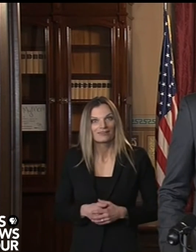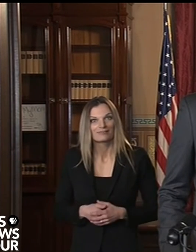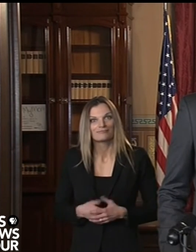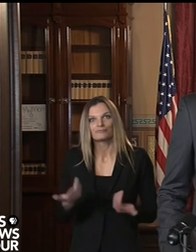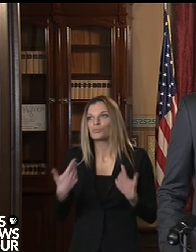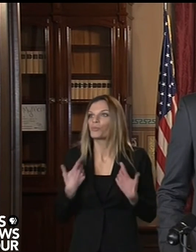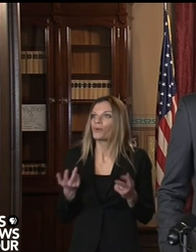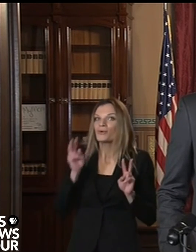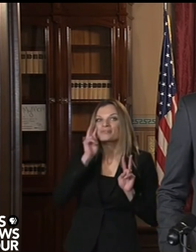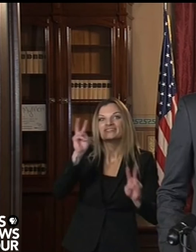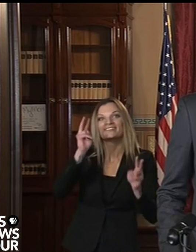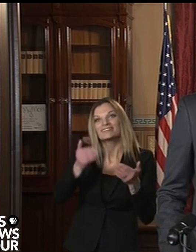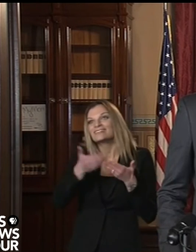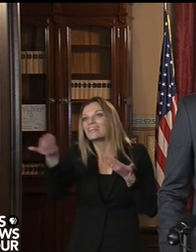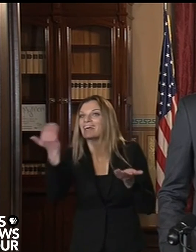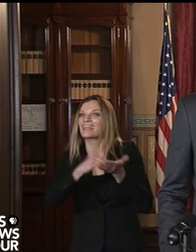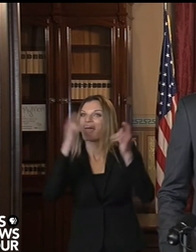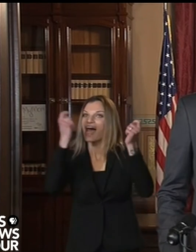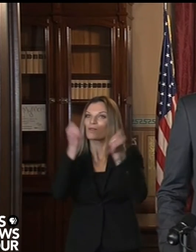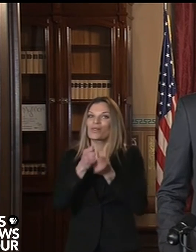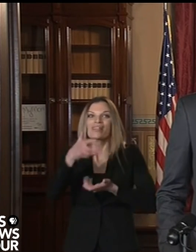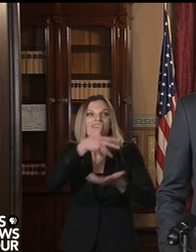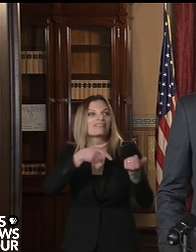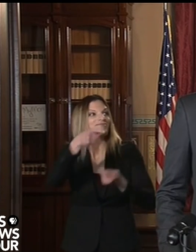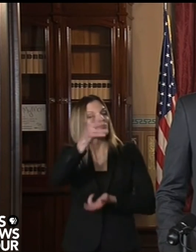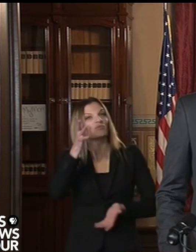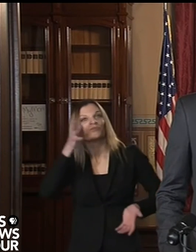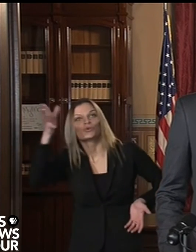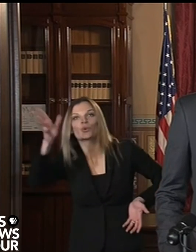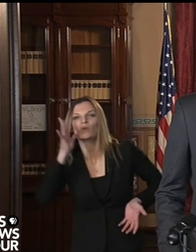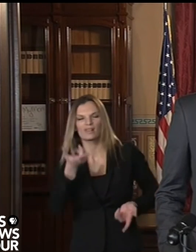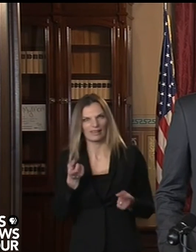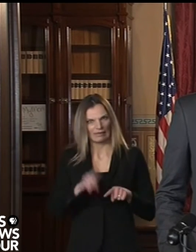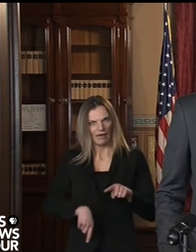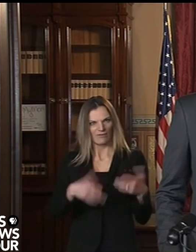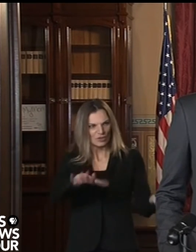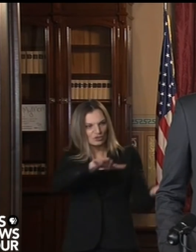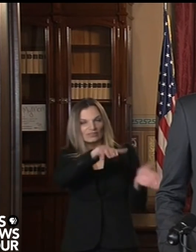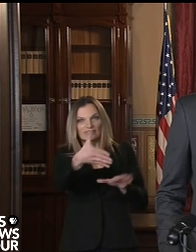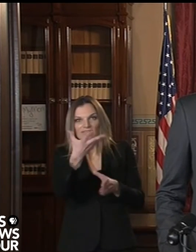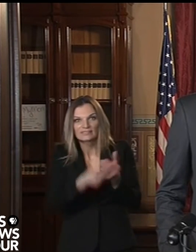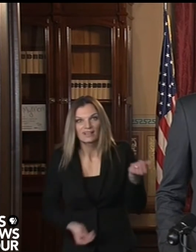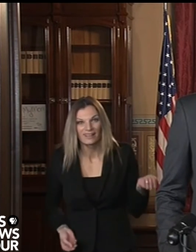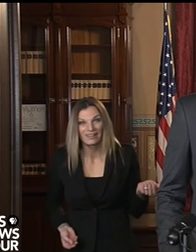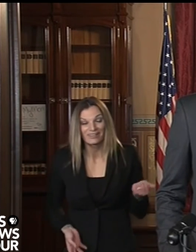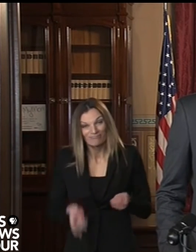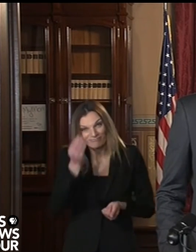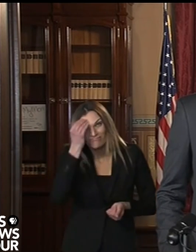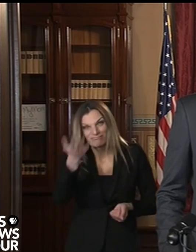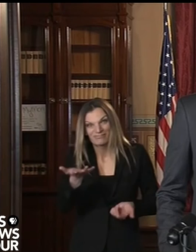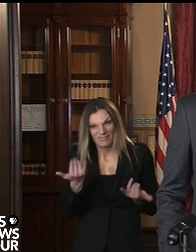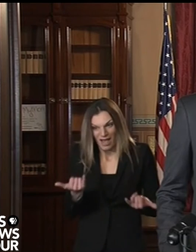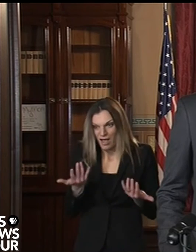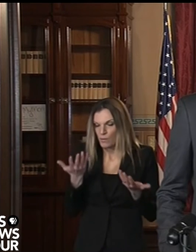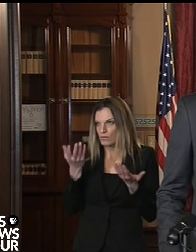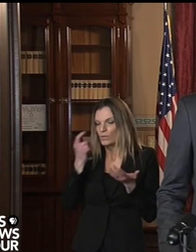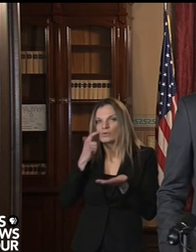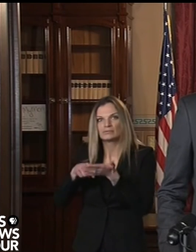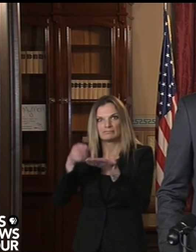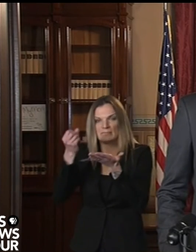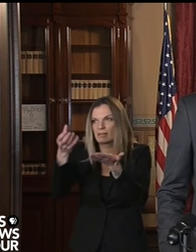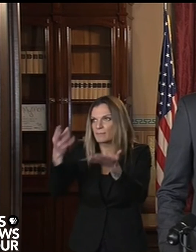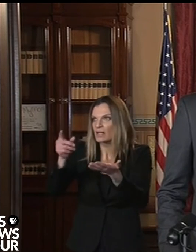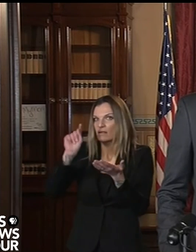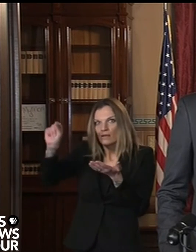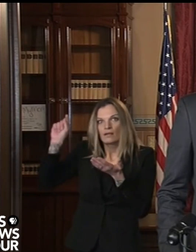to spend another holiday with their loved ones. This is a reality for more and more Michiganders every single